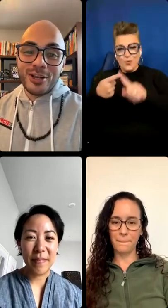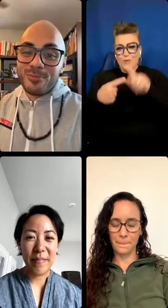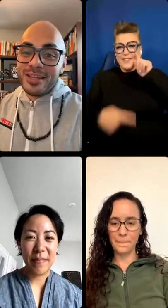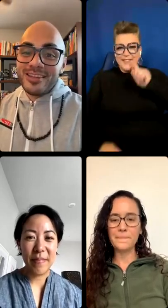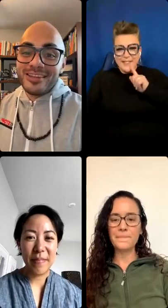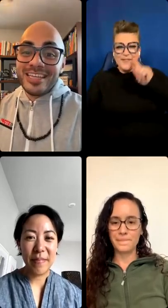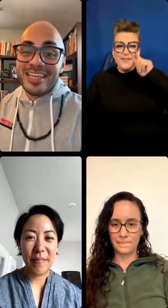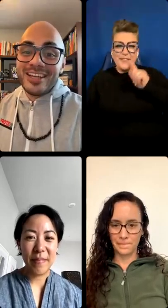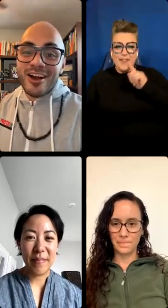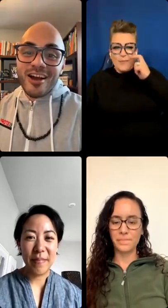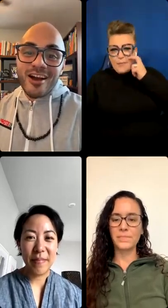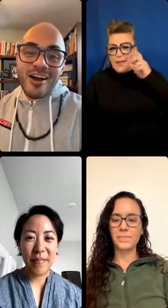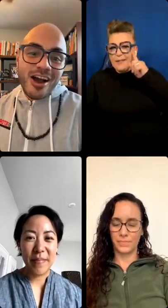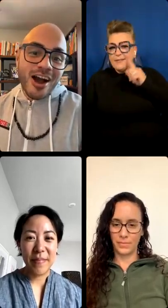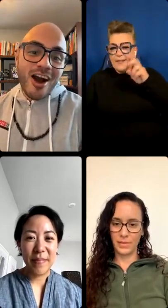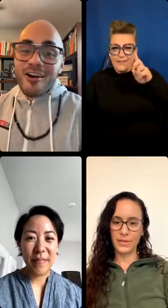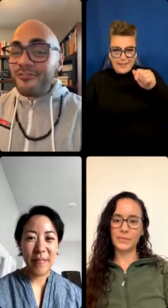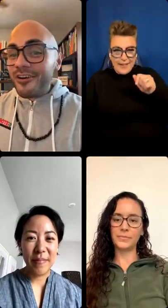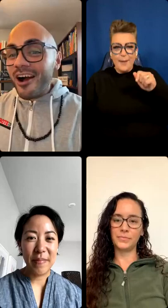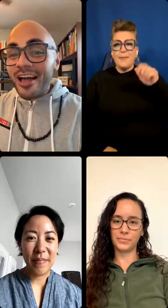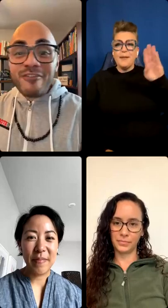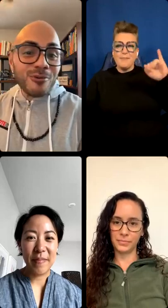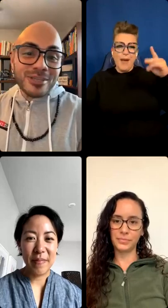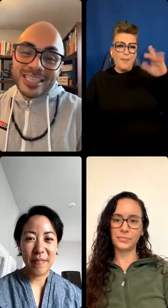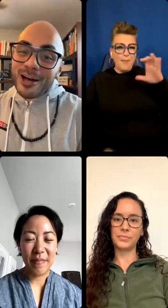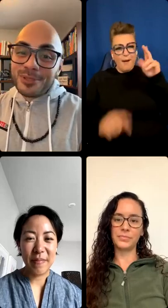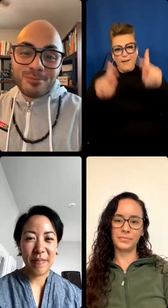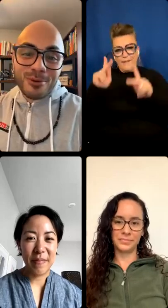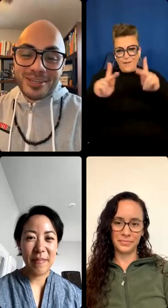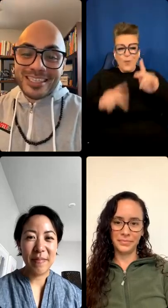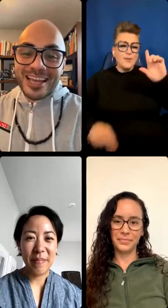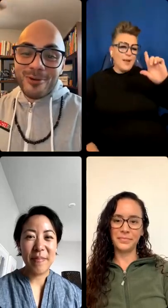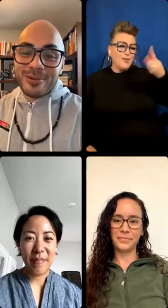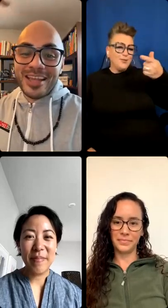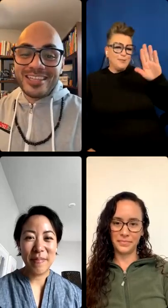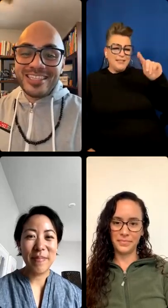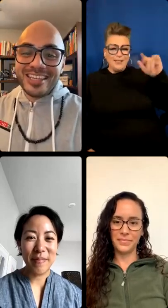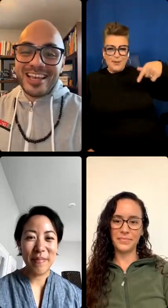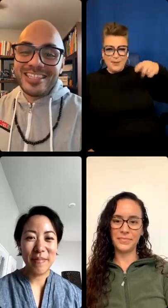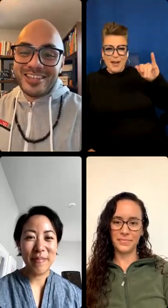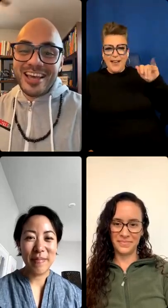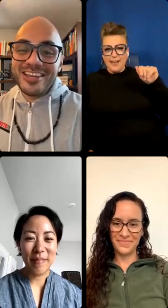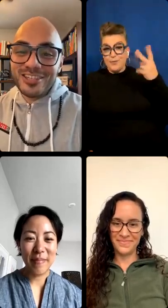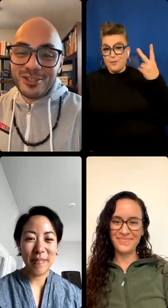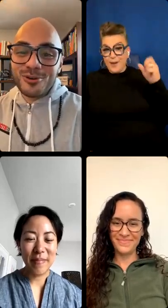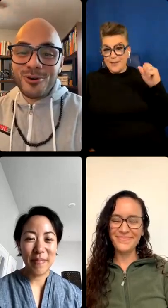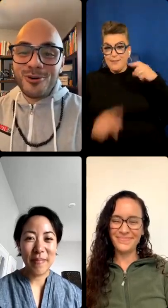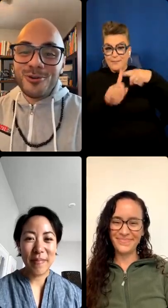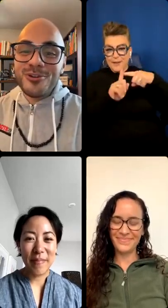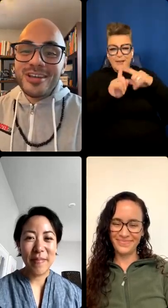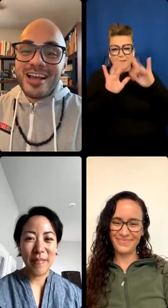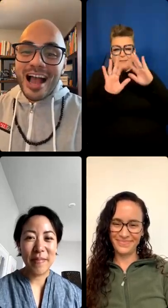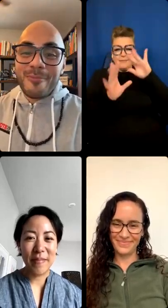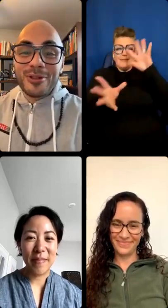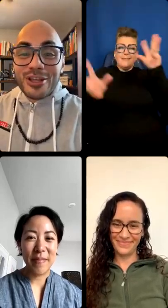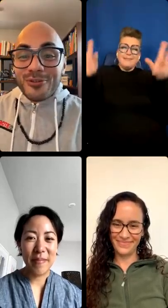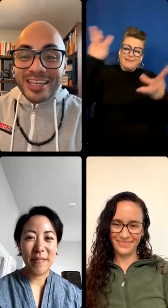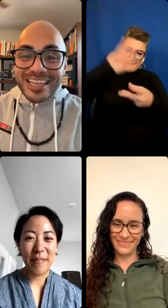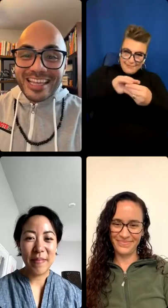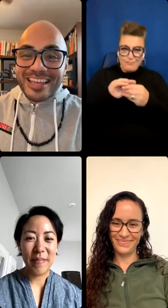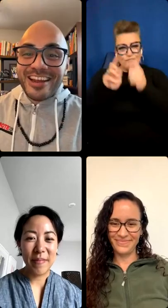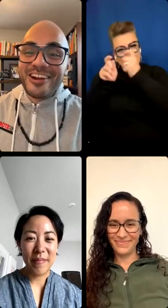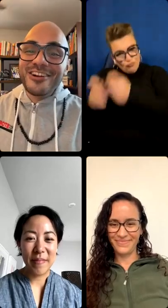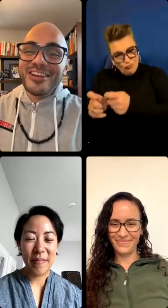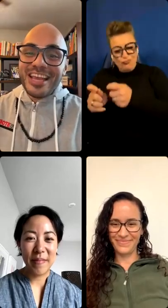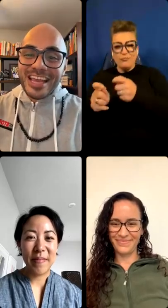we are going to be needing everyone to help support, to help get us to that initial goal. I believe we